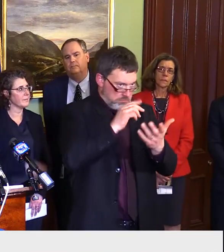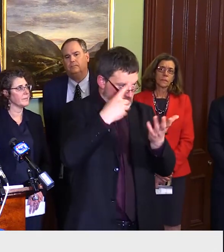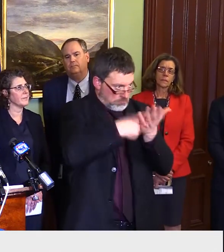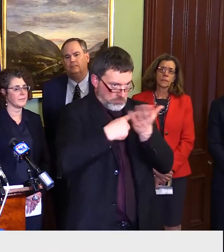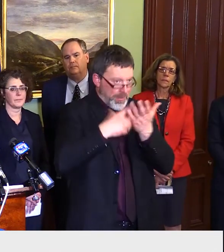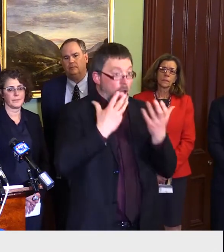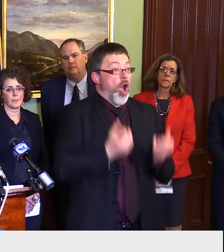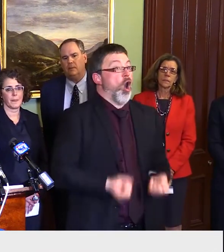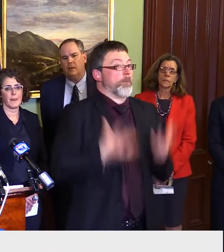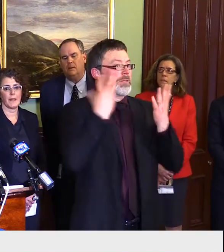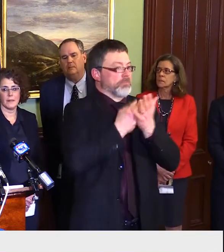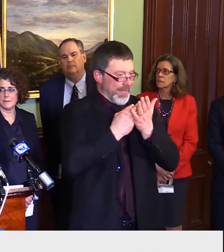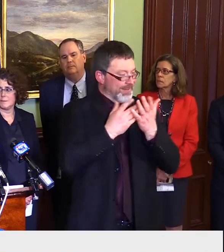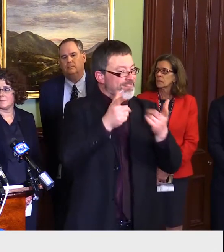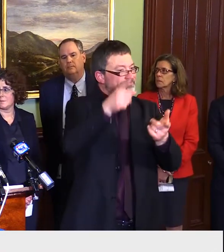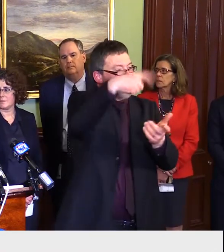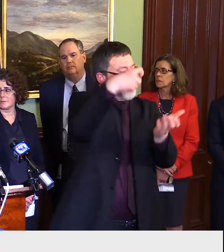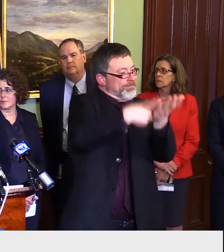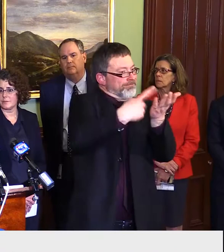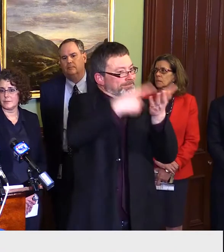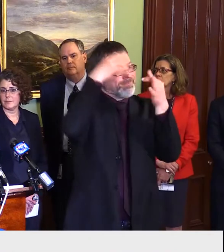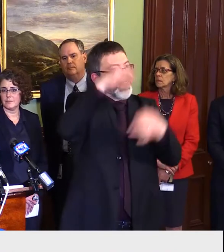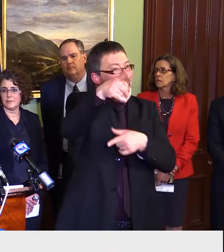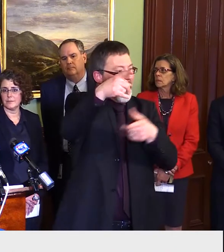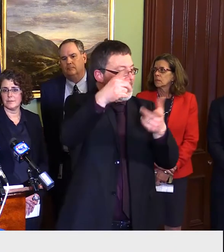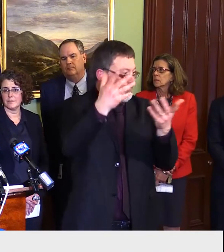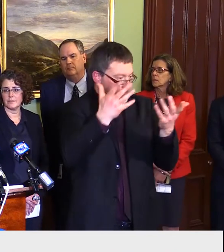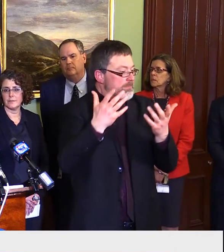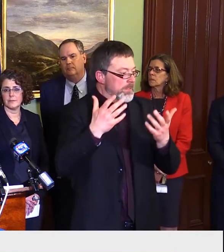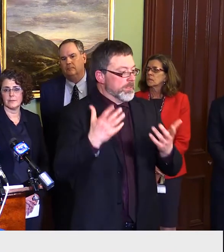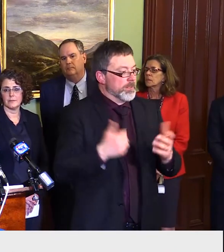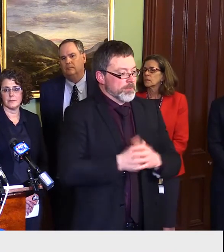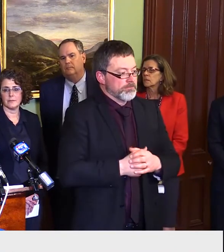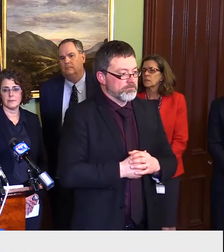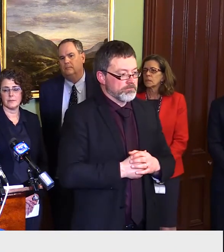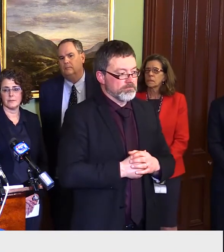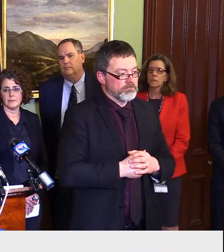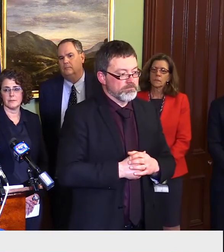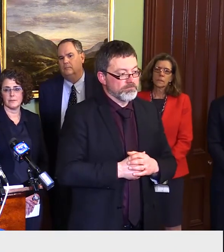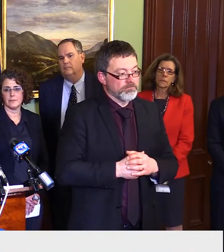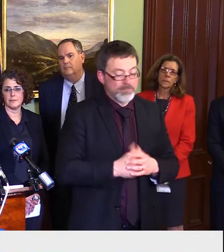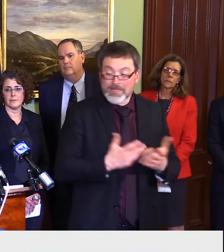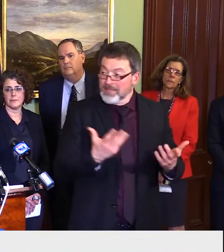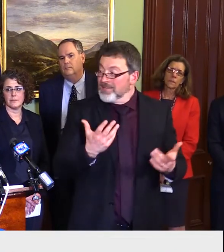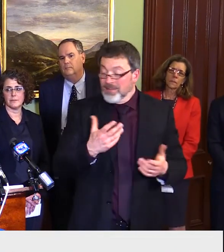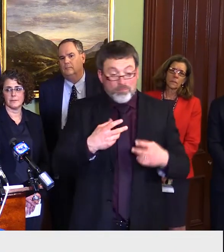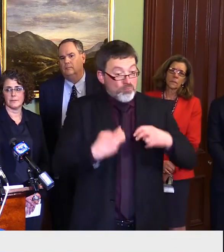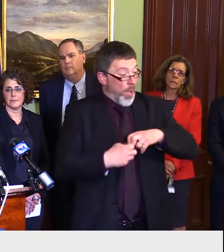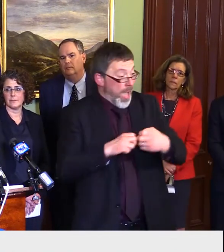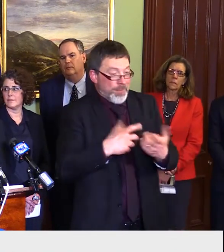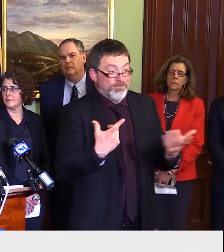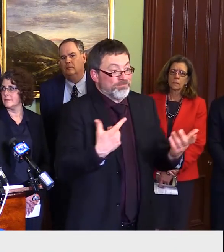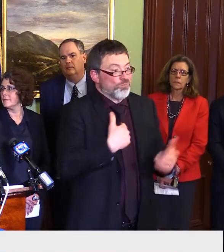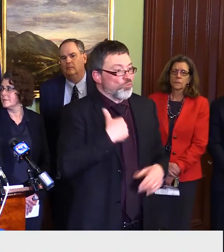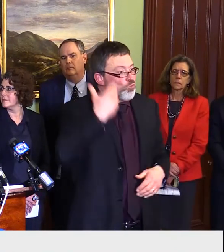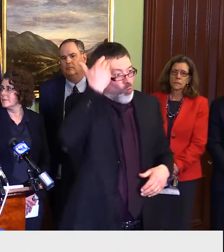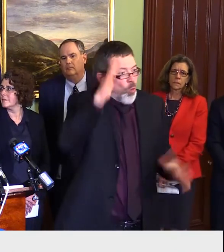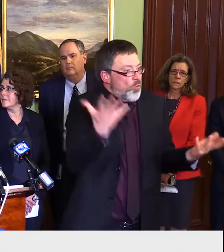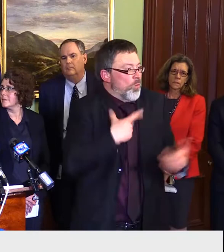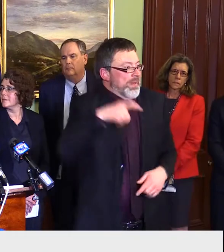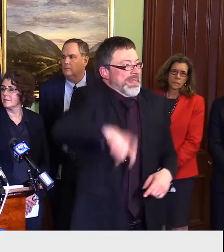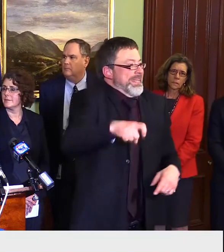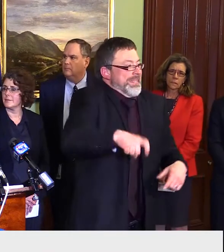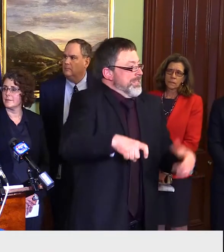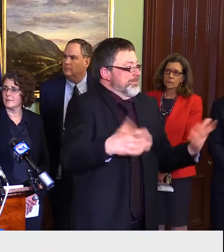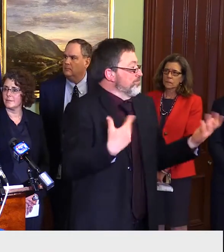healthcare providers, masks, gloves, that sort of thing. I guess where are our stockpiles right now, sort of number-wise, and what's